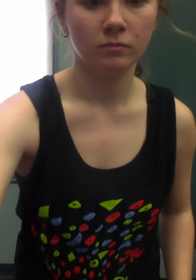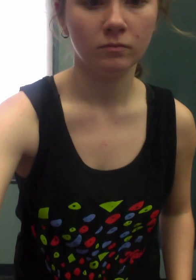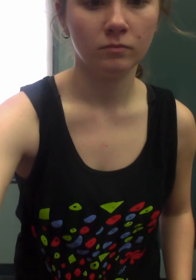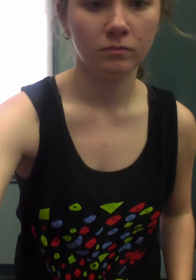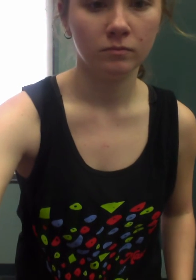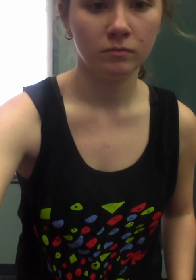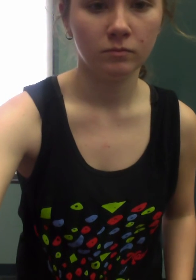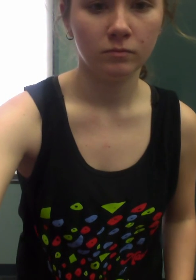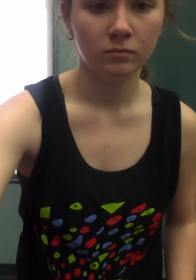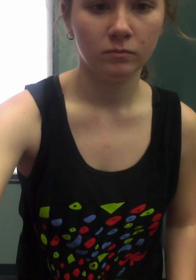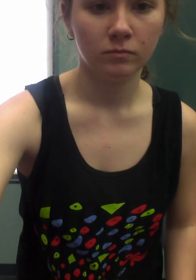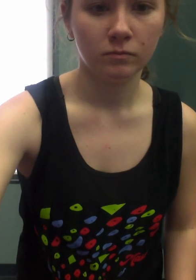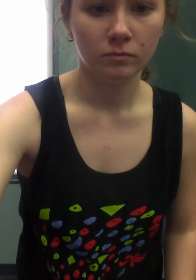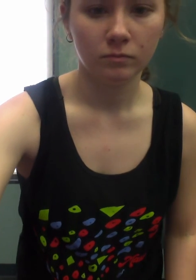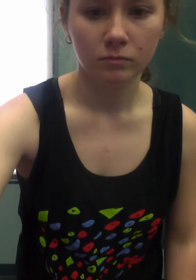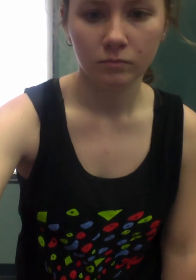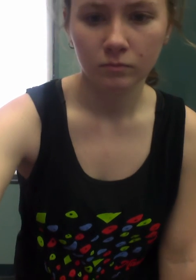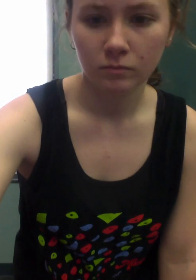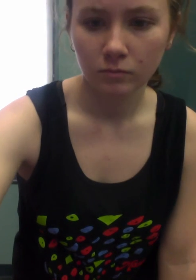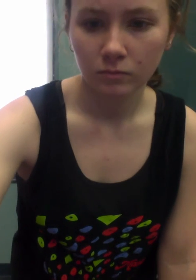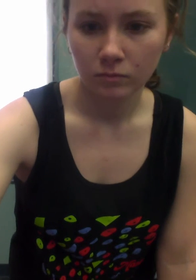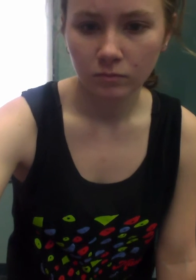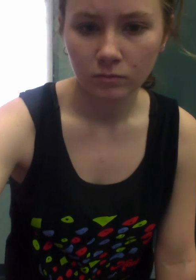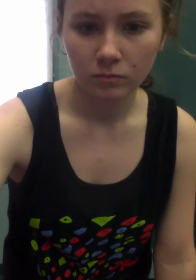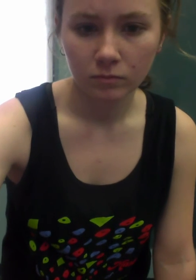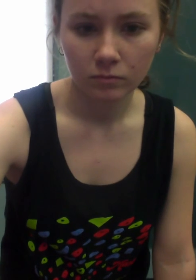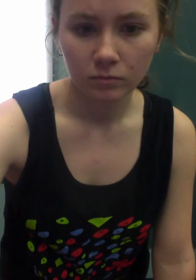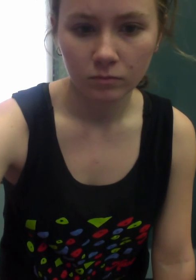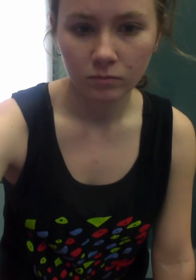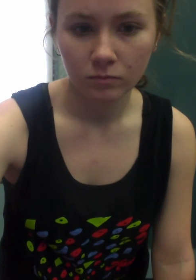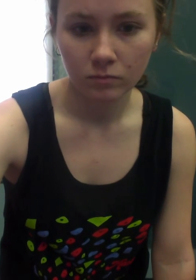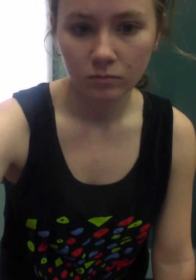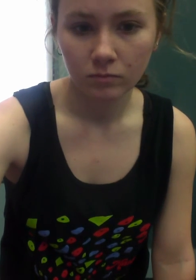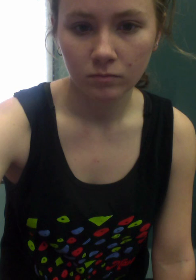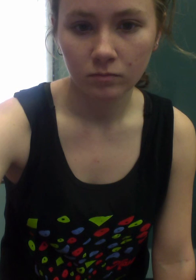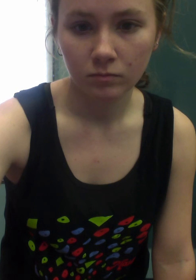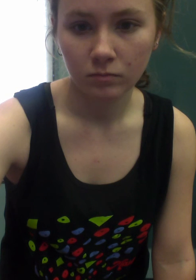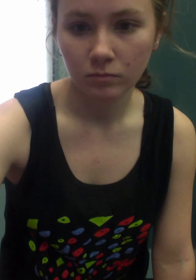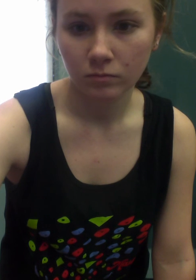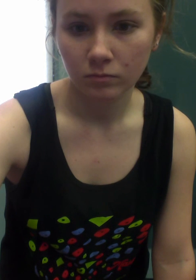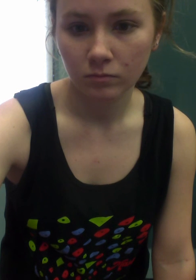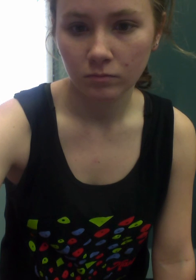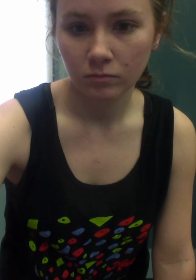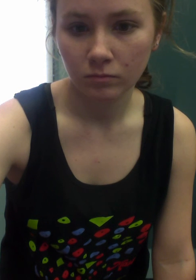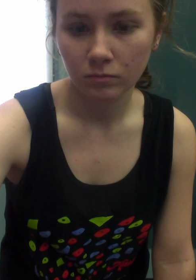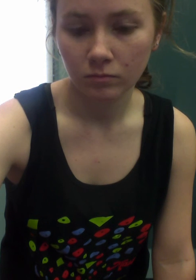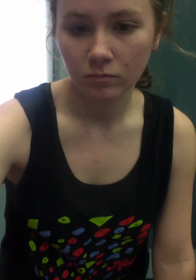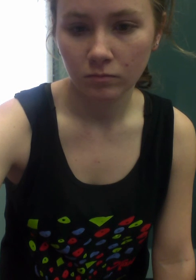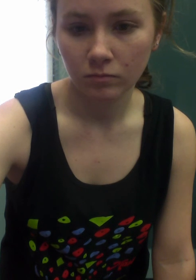fungi, viruses, and bacteria. Oh, well, maybe you can just the sound's broken on that video.